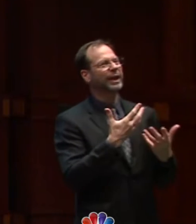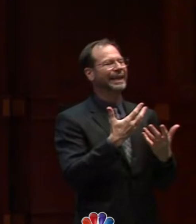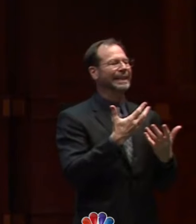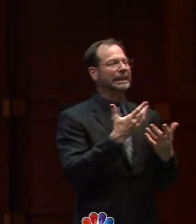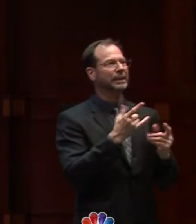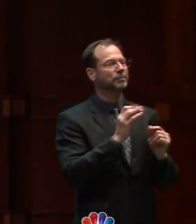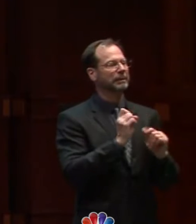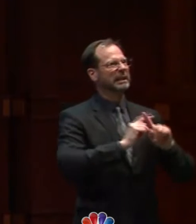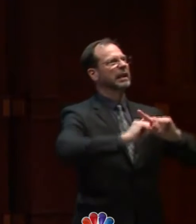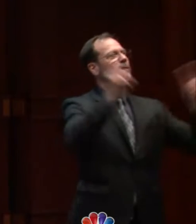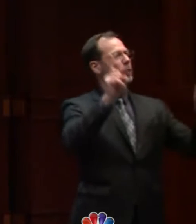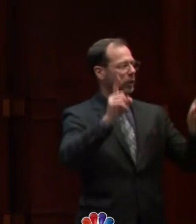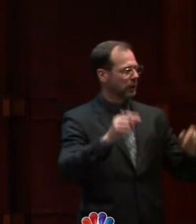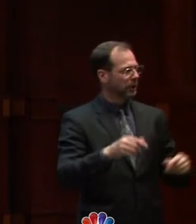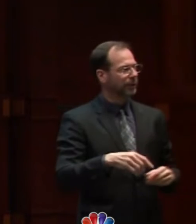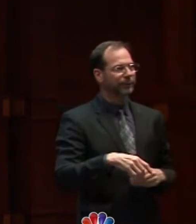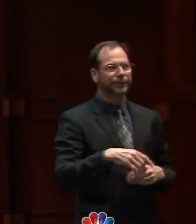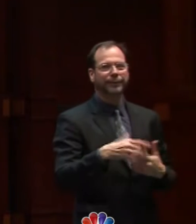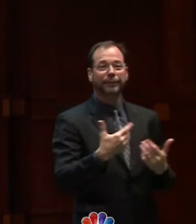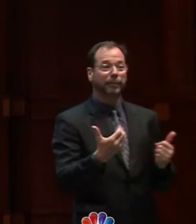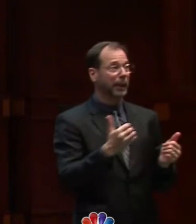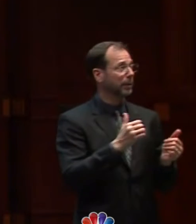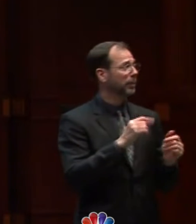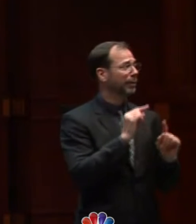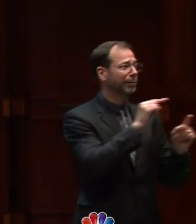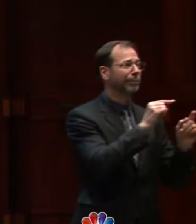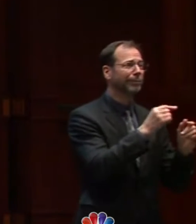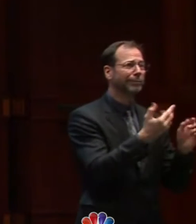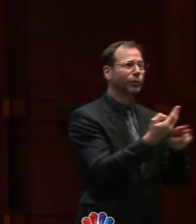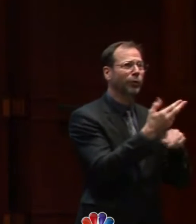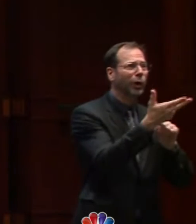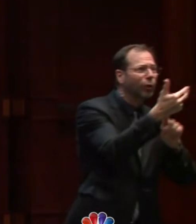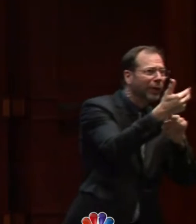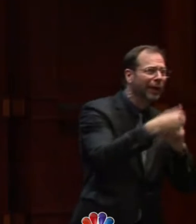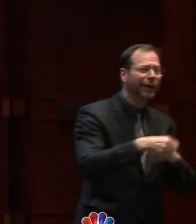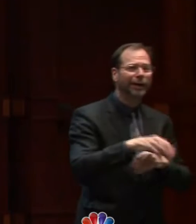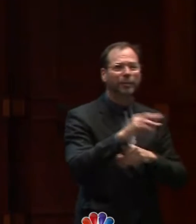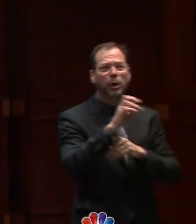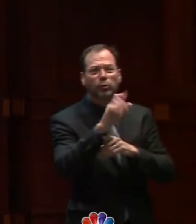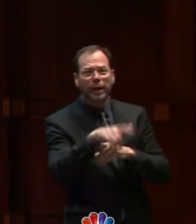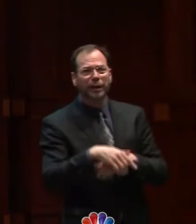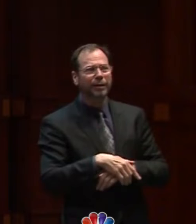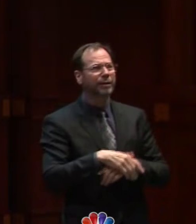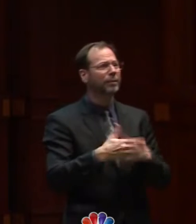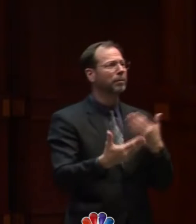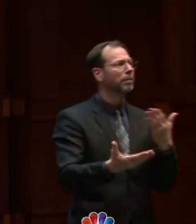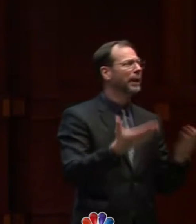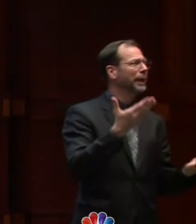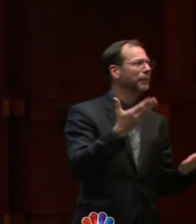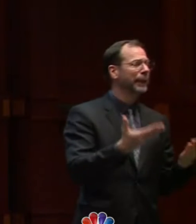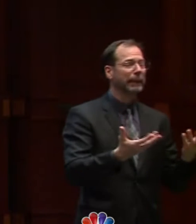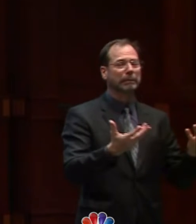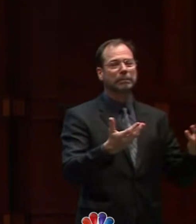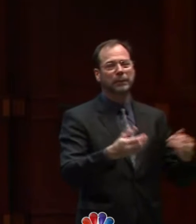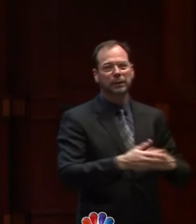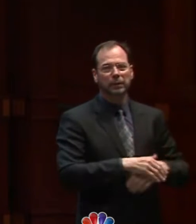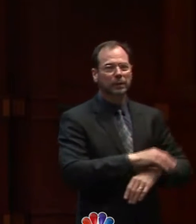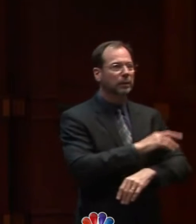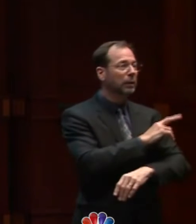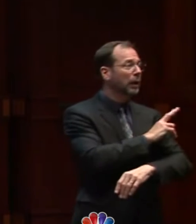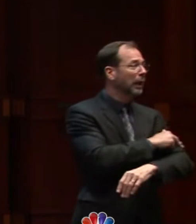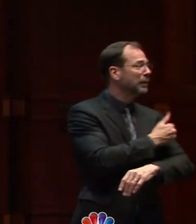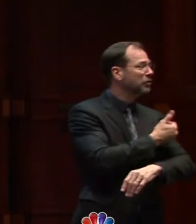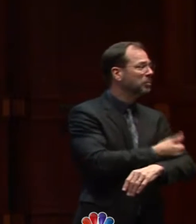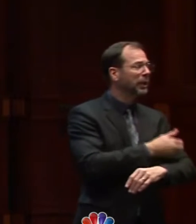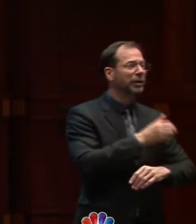non-traditional. These are your hotels and your motels. They are your hospitals that perhaps the federal government